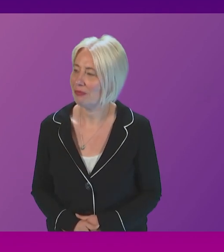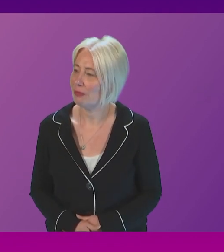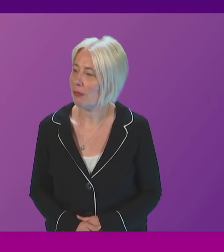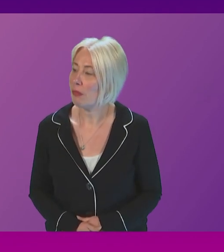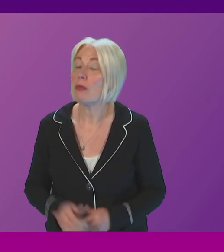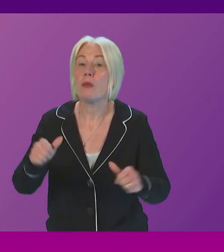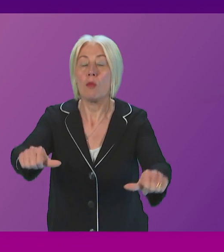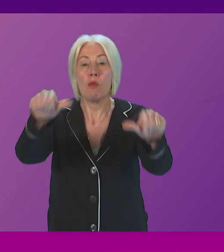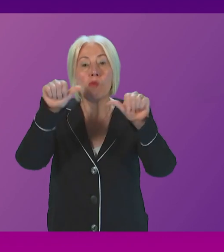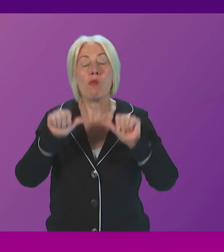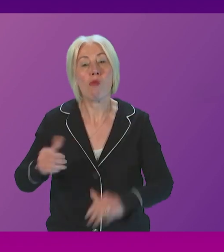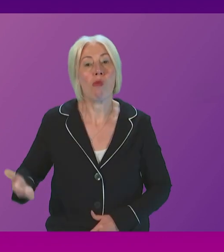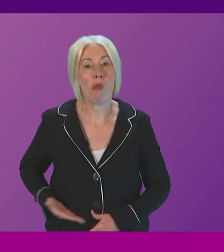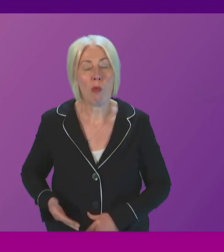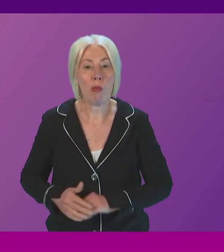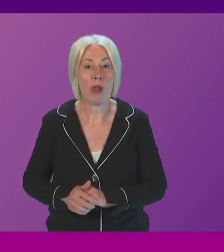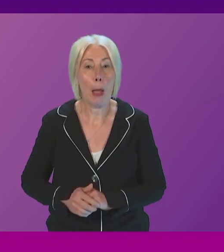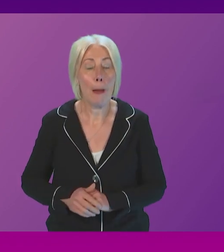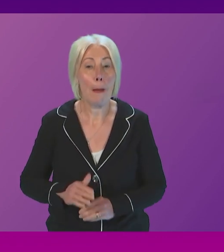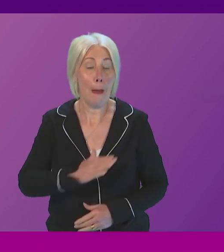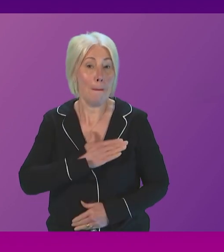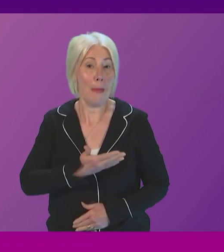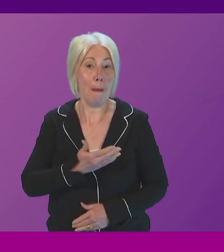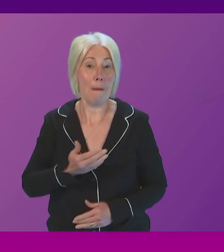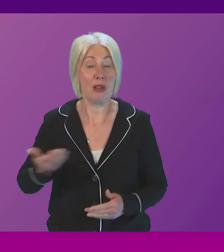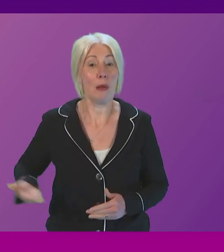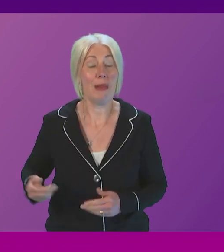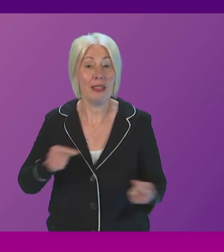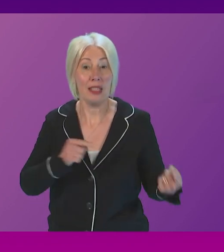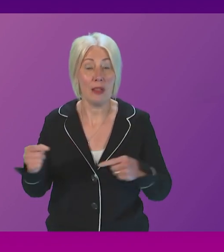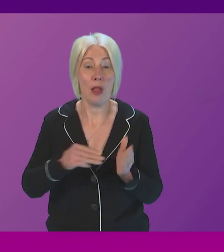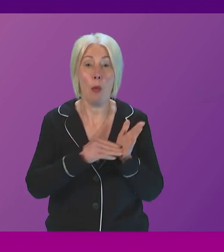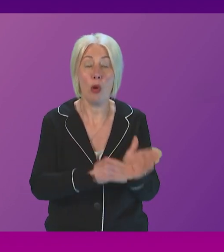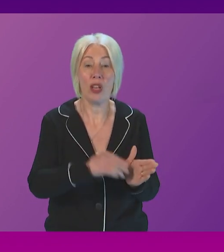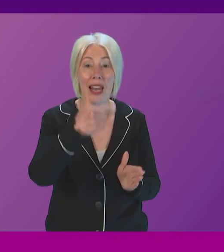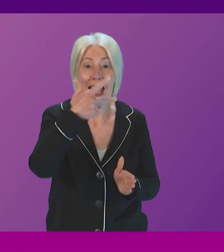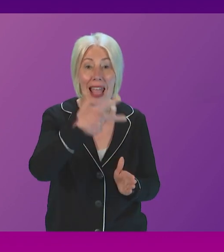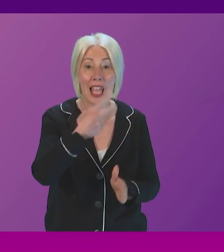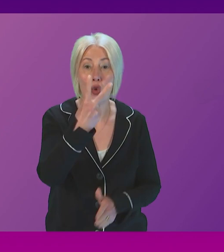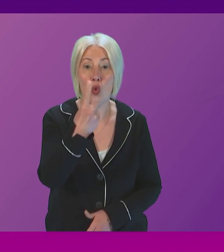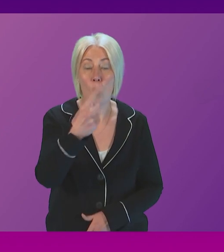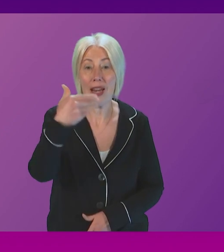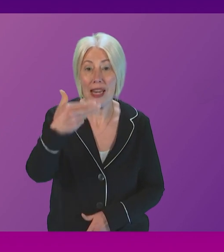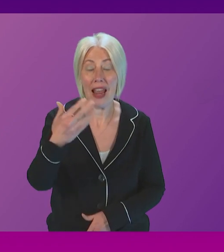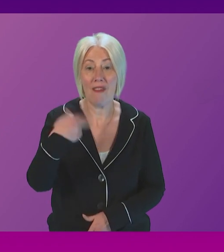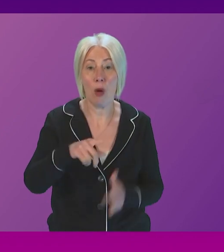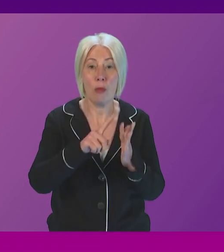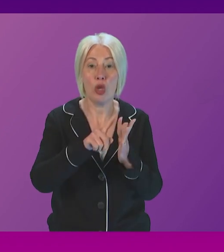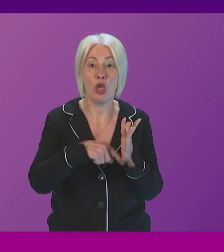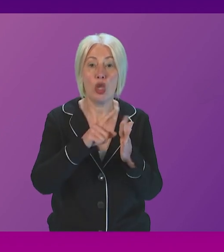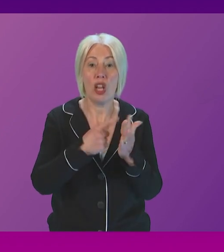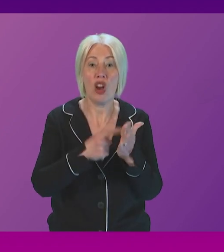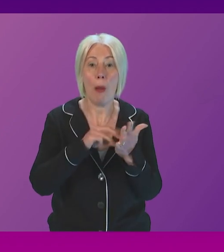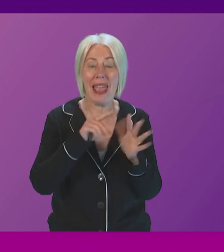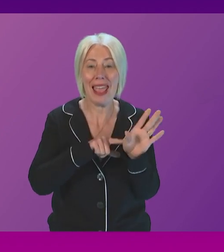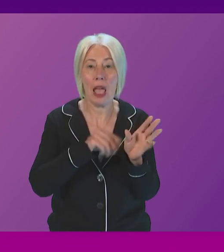The next item of business is a members' business debate on Motion 8219 in the name of Jeremy Balfour